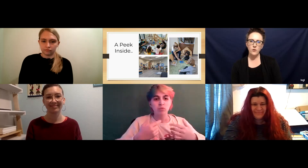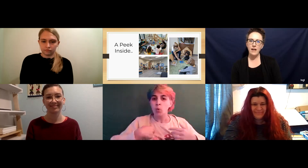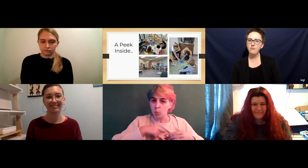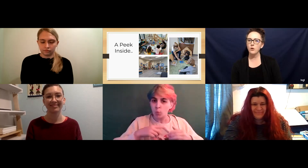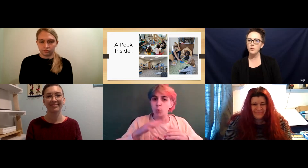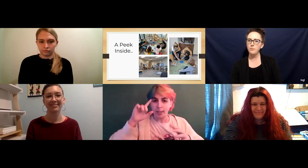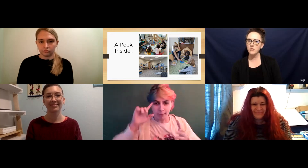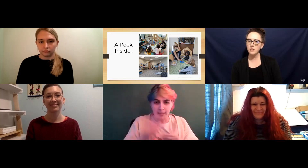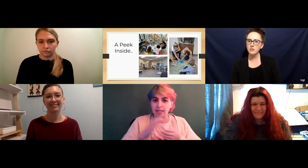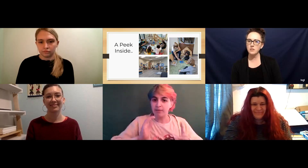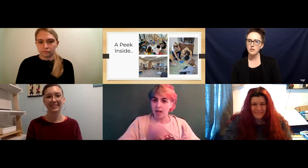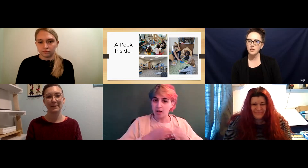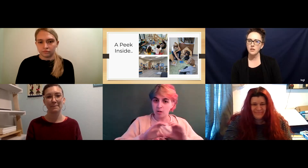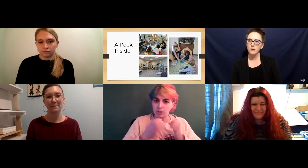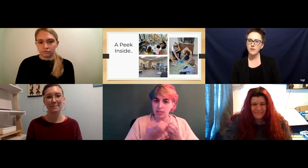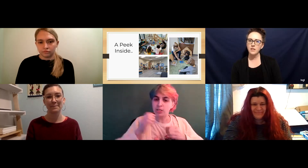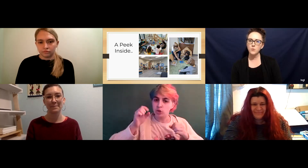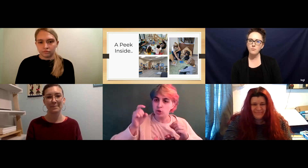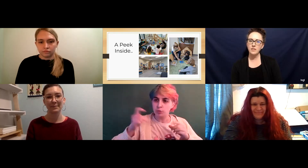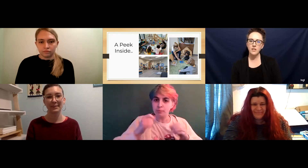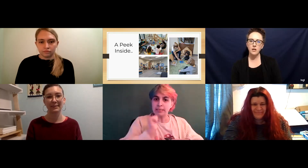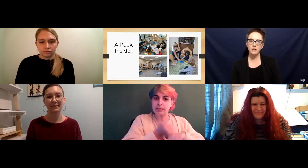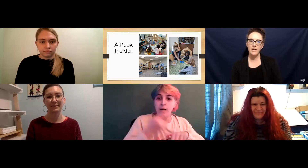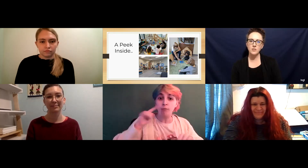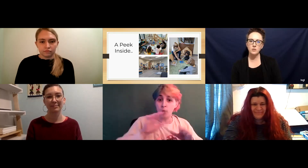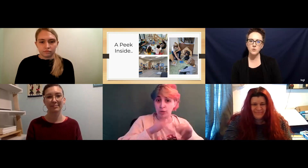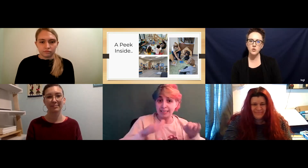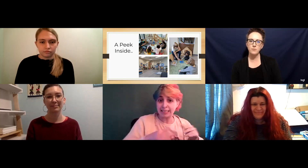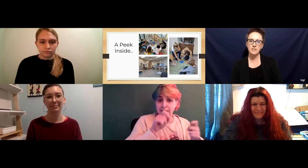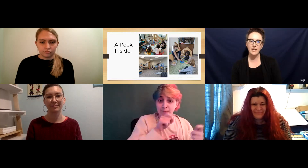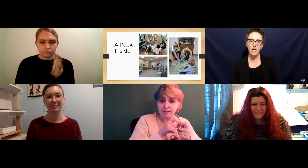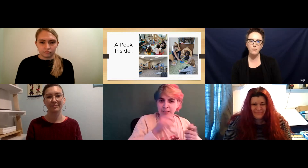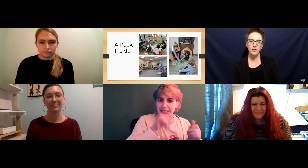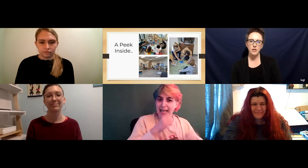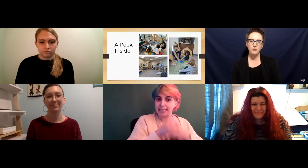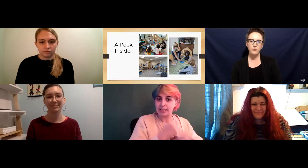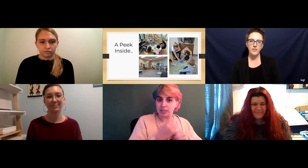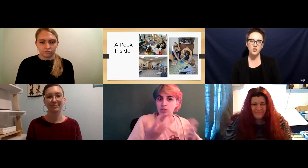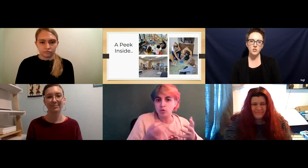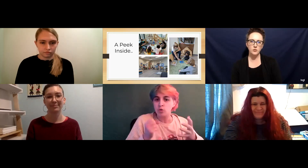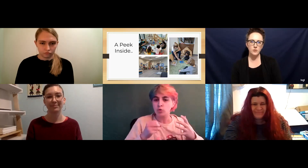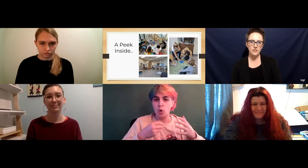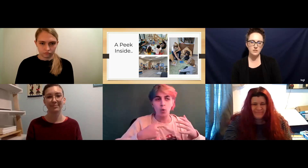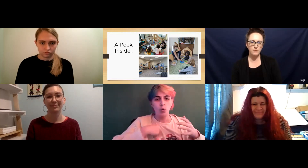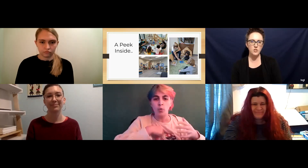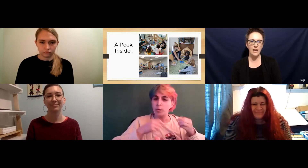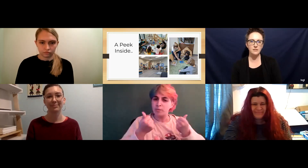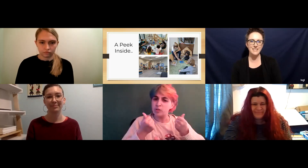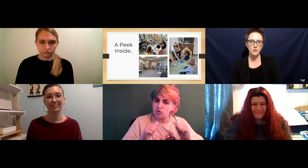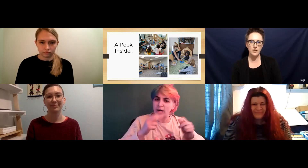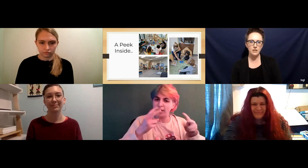We don't have formal pictures because we believe that our classroom should be set up for the children to